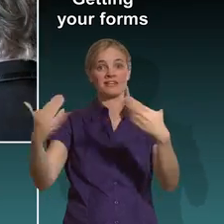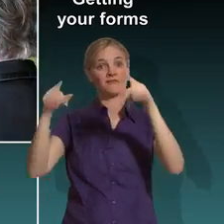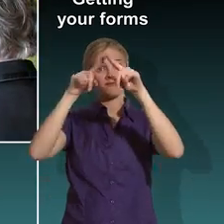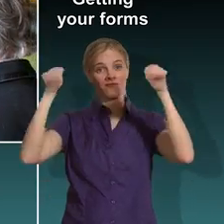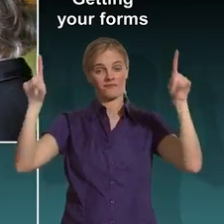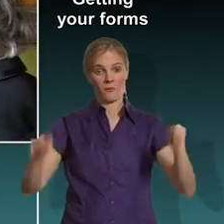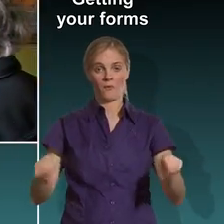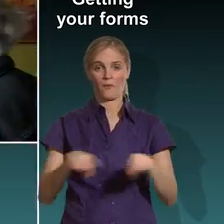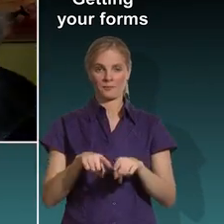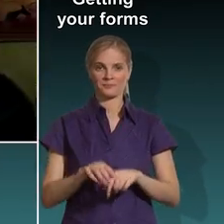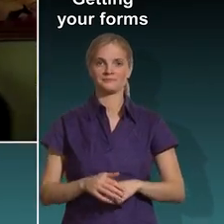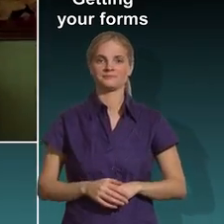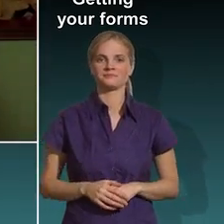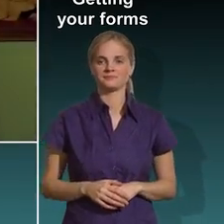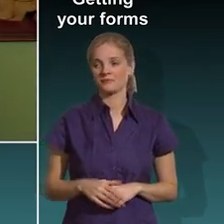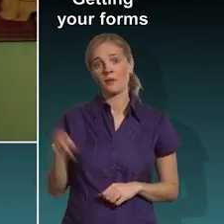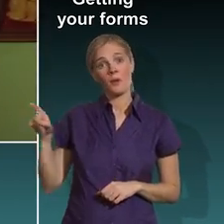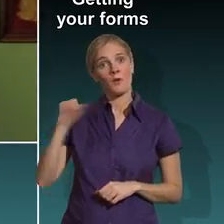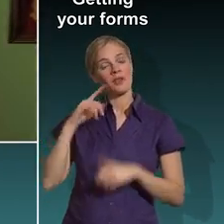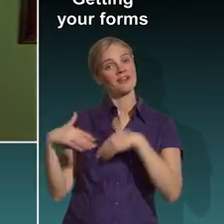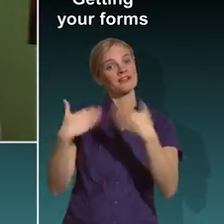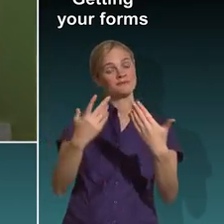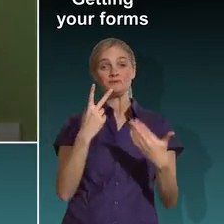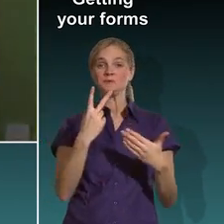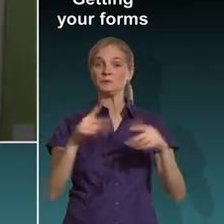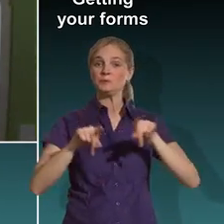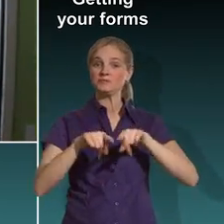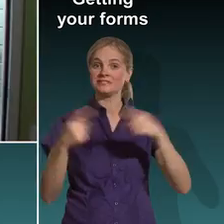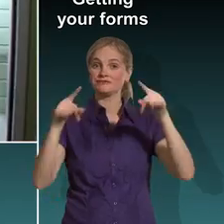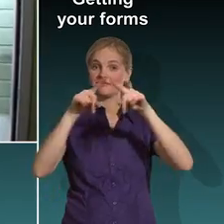This person will deliver 2 different forms.